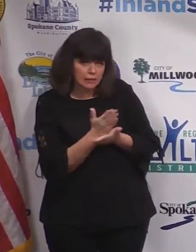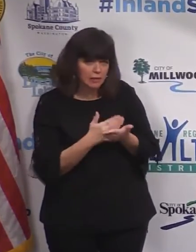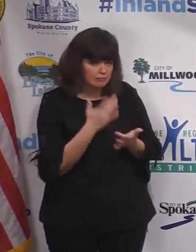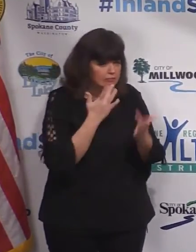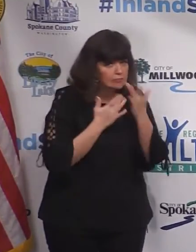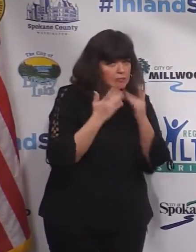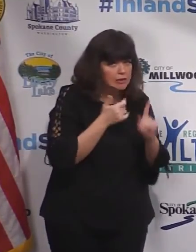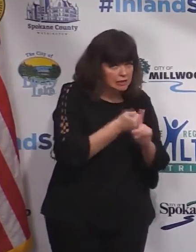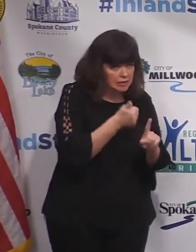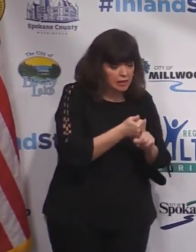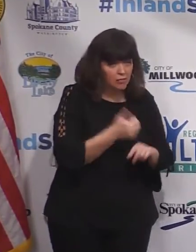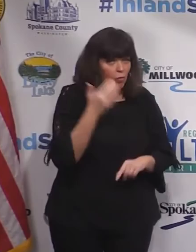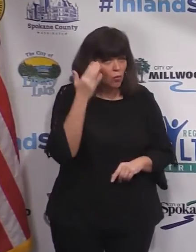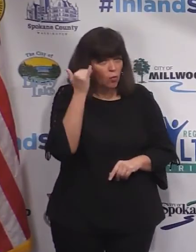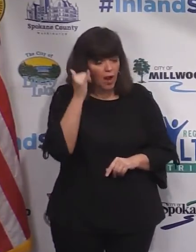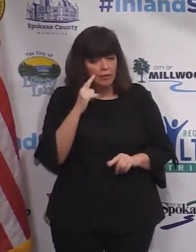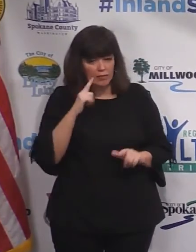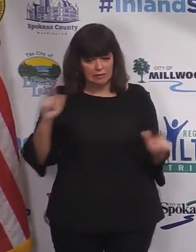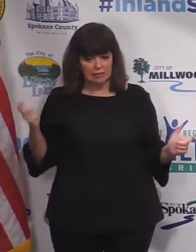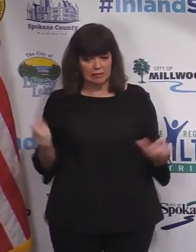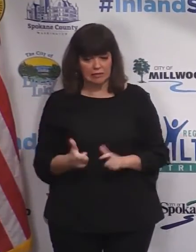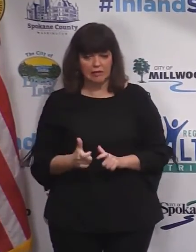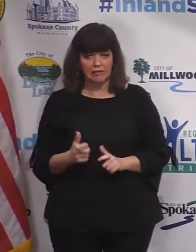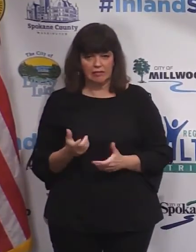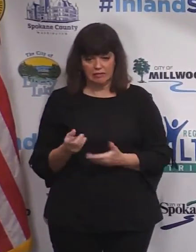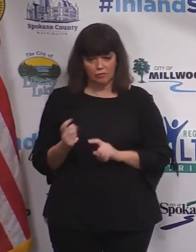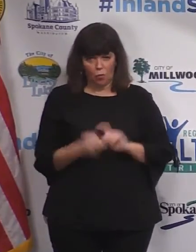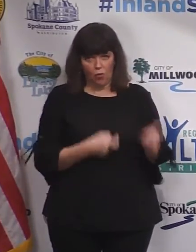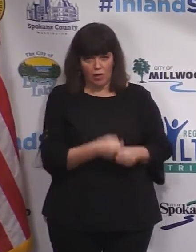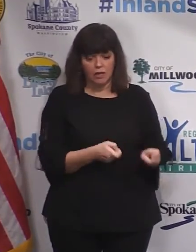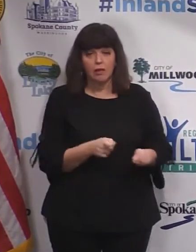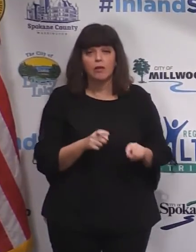then a third option that I'll mention is our mobile markets.